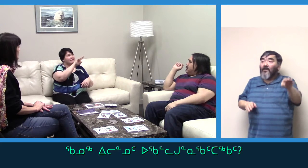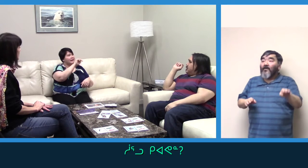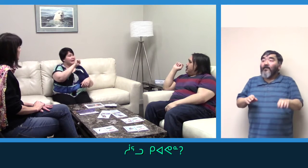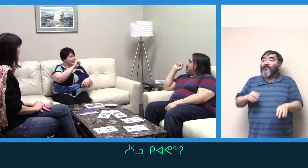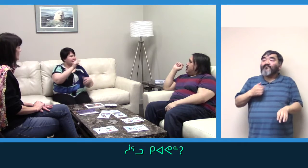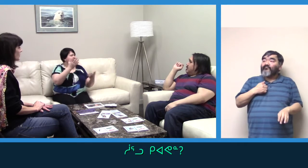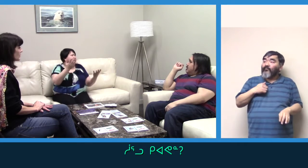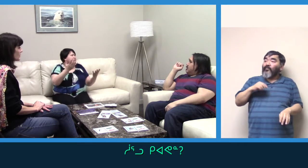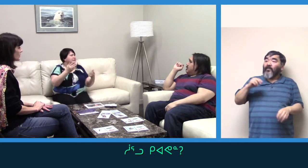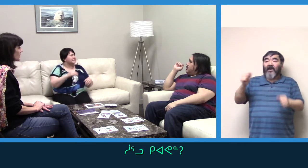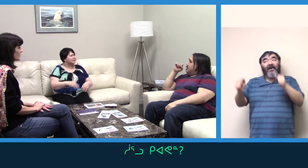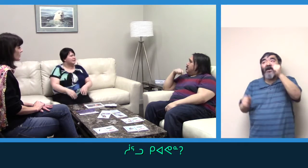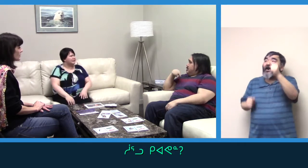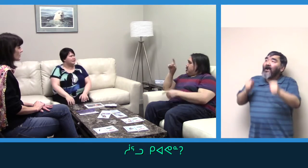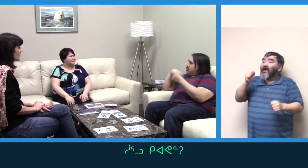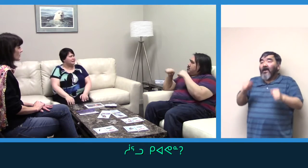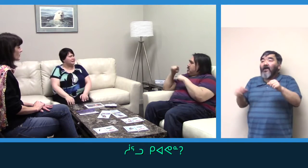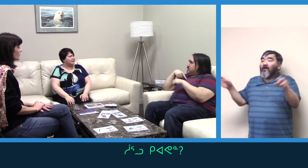Kevin.